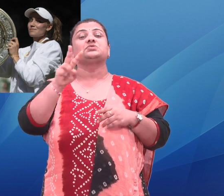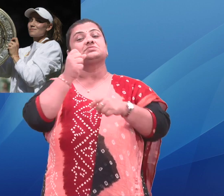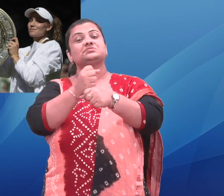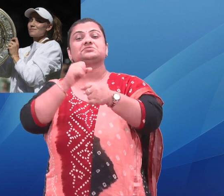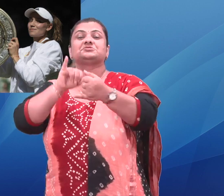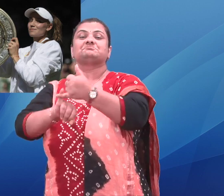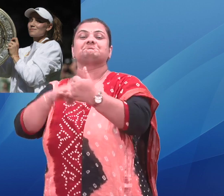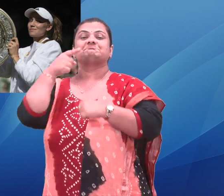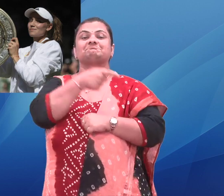Thank Thank you.